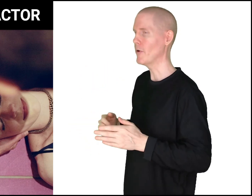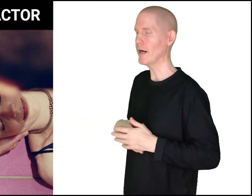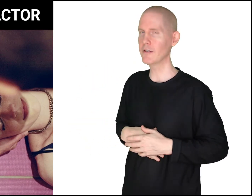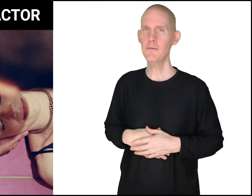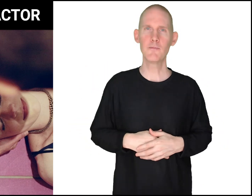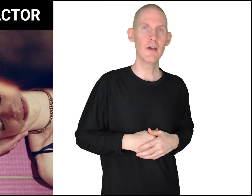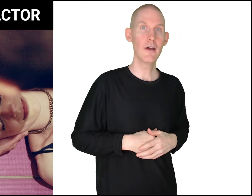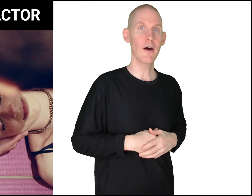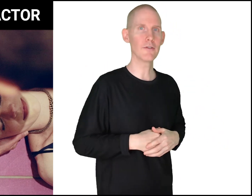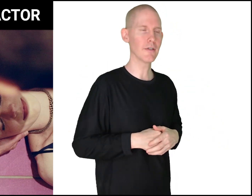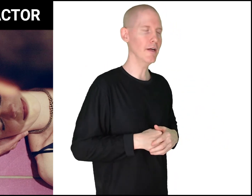chiropractor, other side,